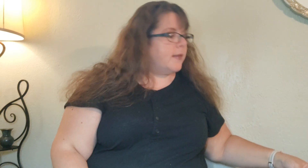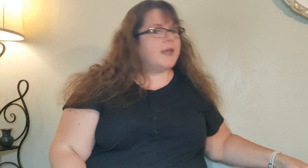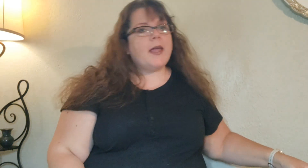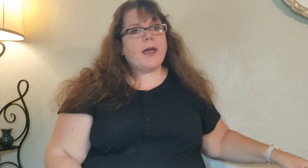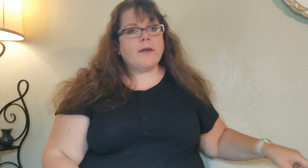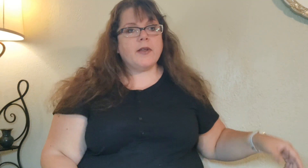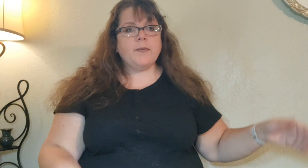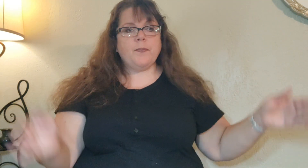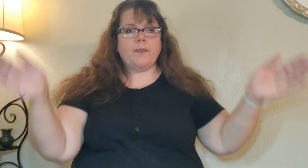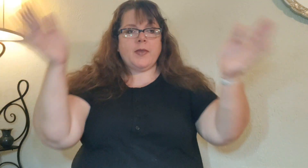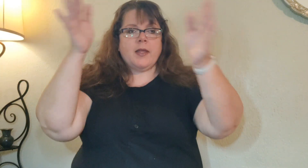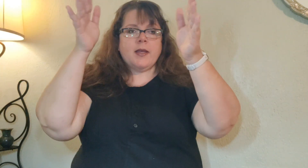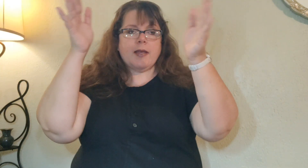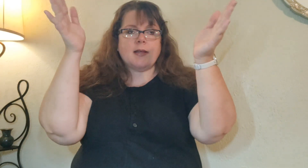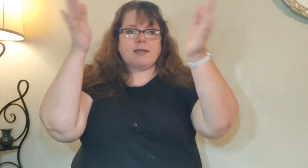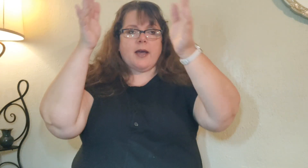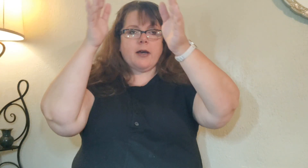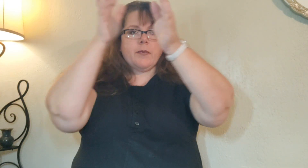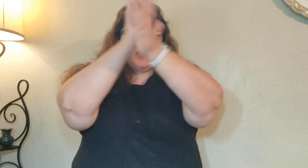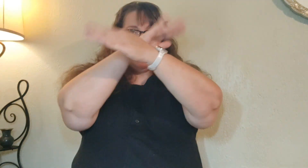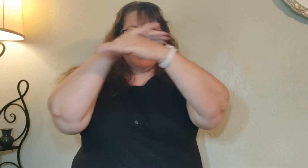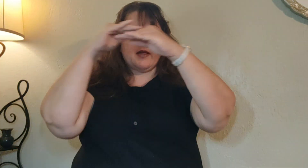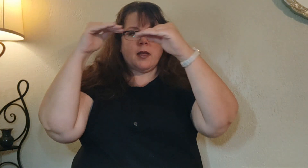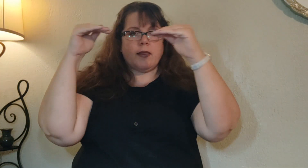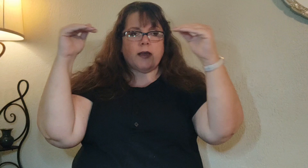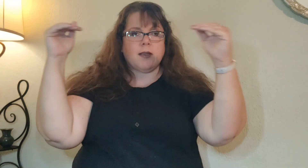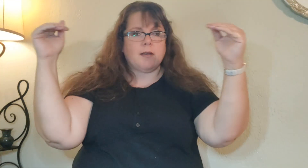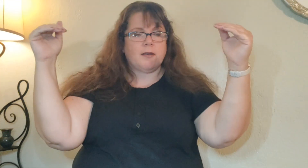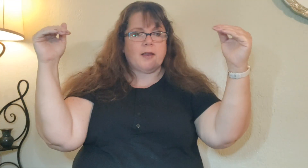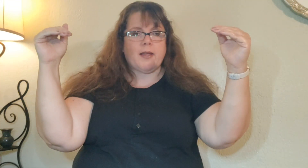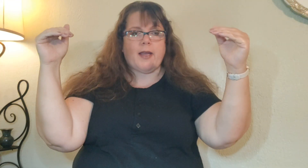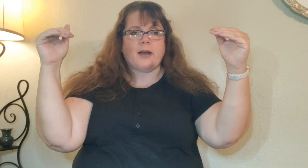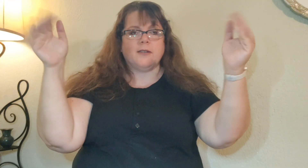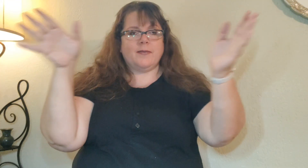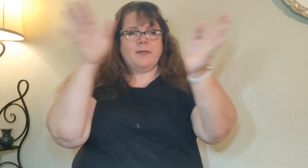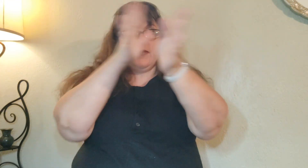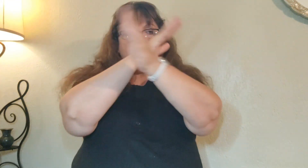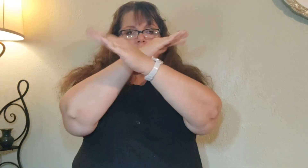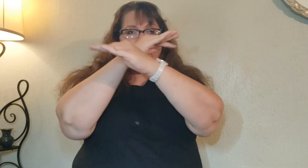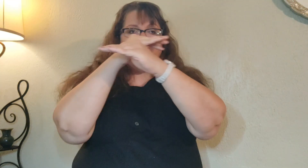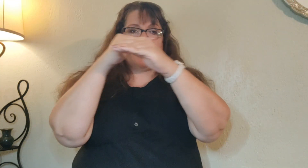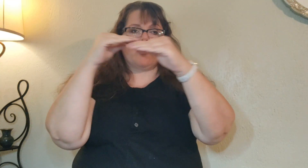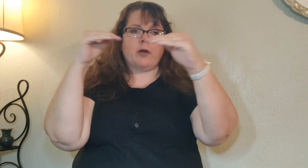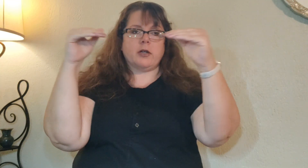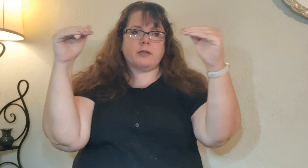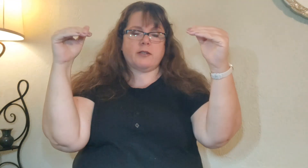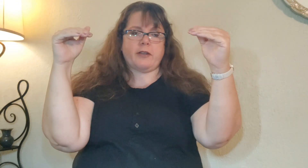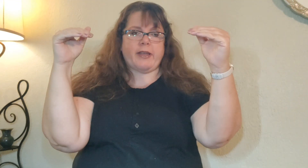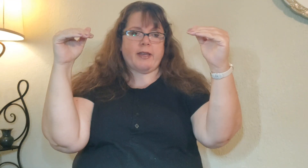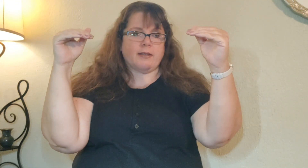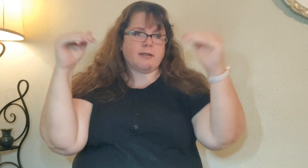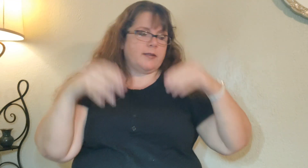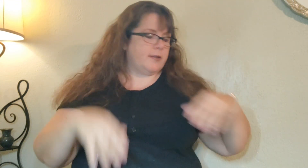Then heaven is up and then out. You kind of cross your hands.